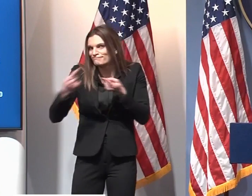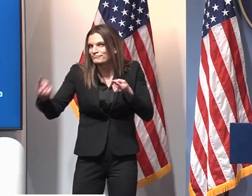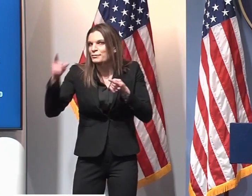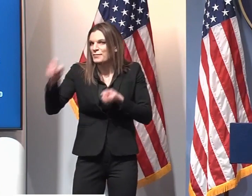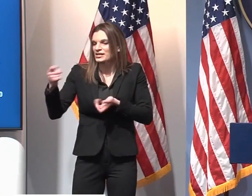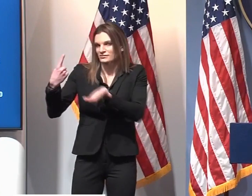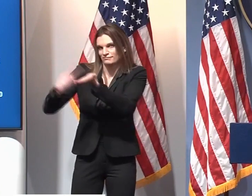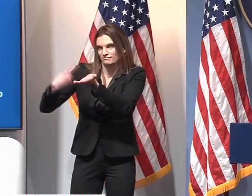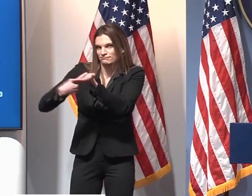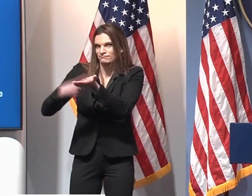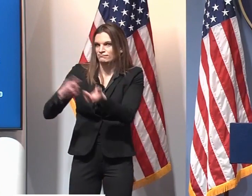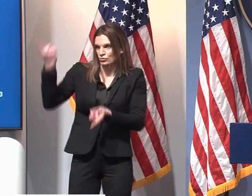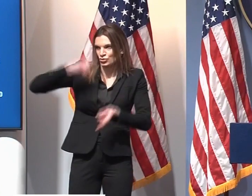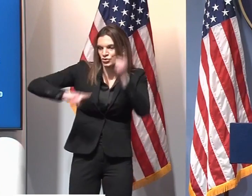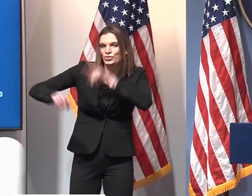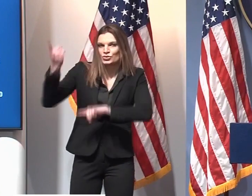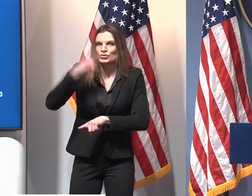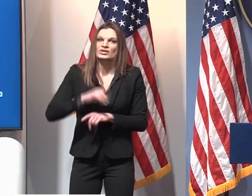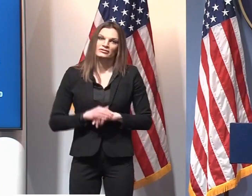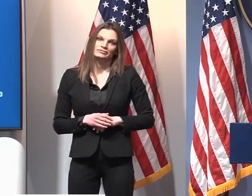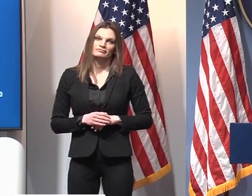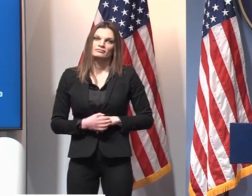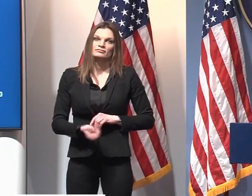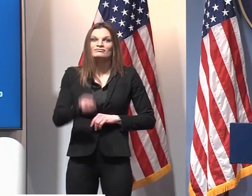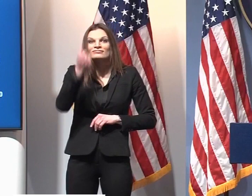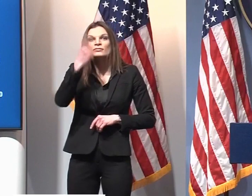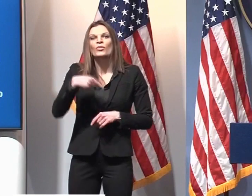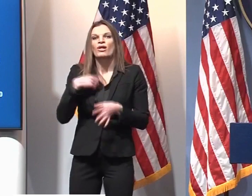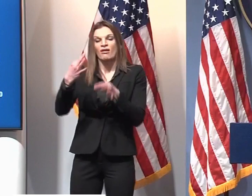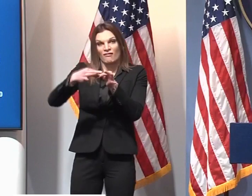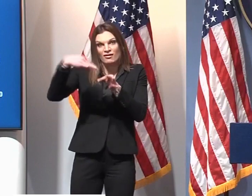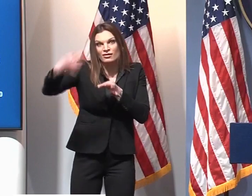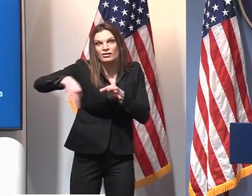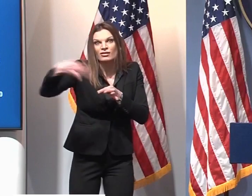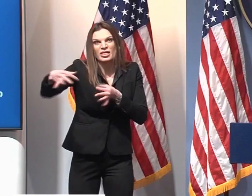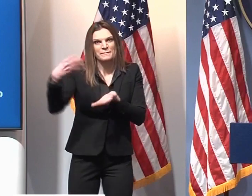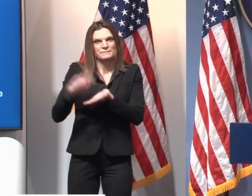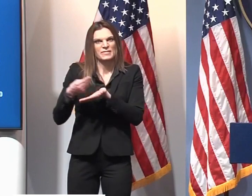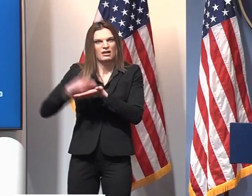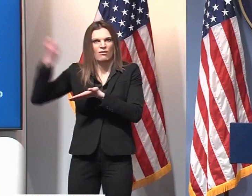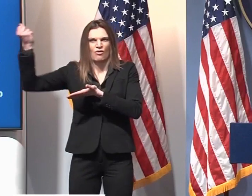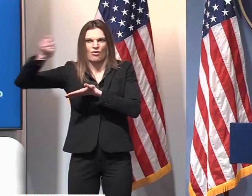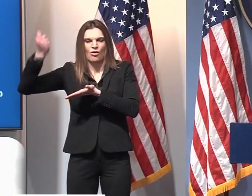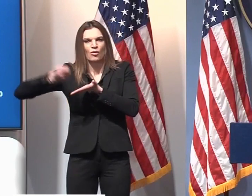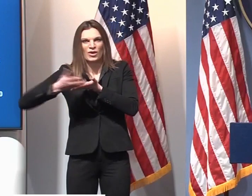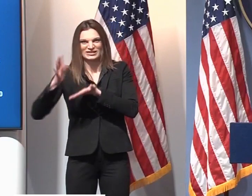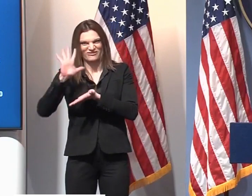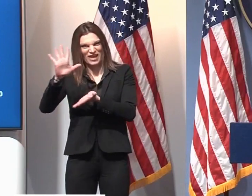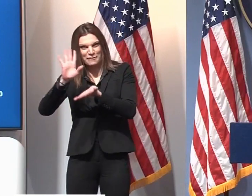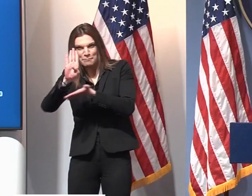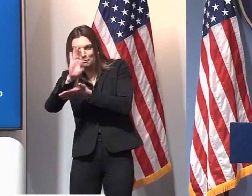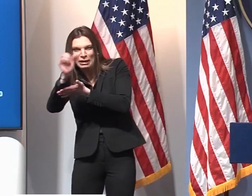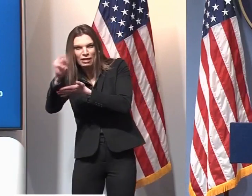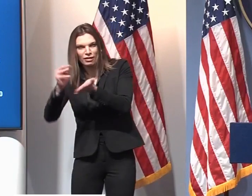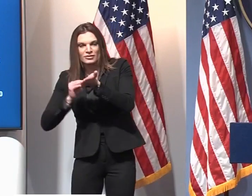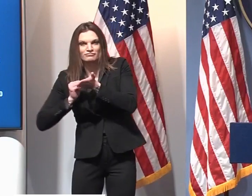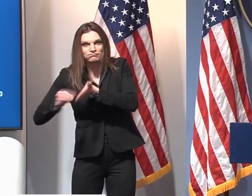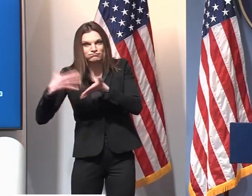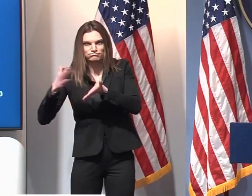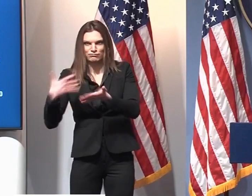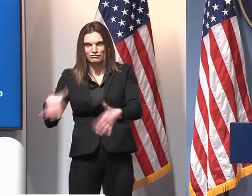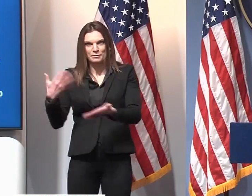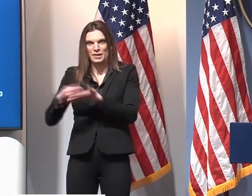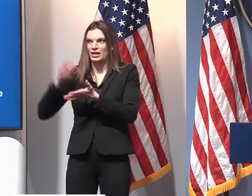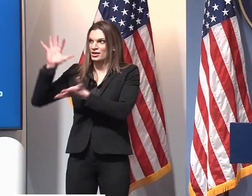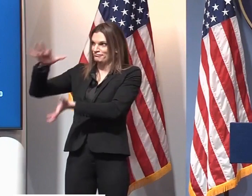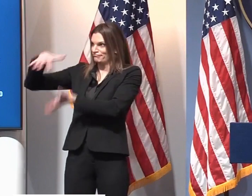Because every day that goes by, that's $5 billion that could be infused into our economy and our efforts to protect